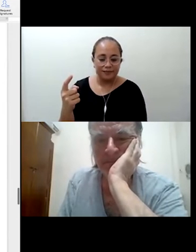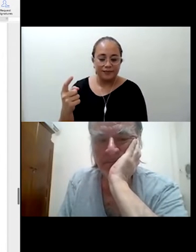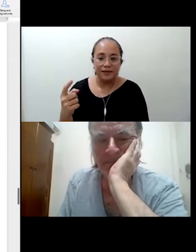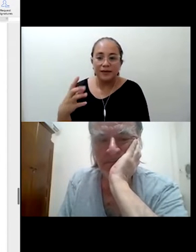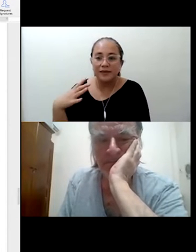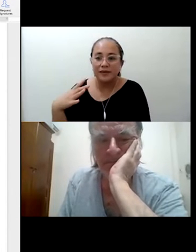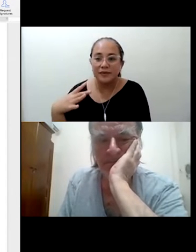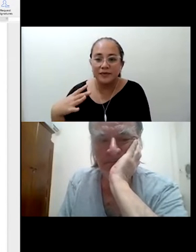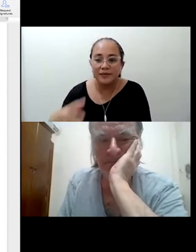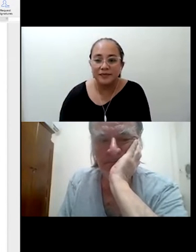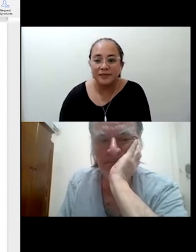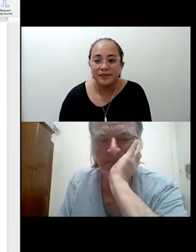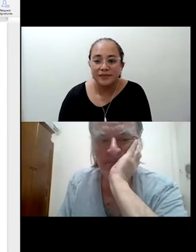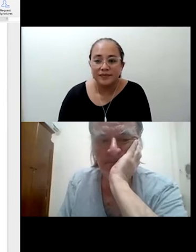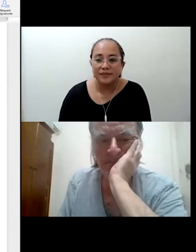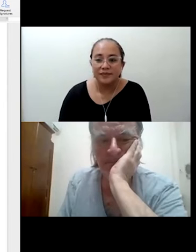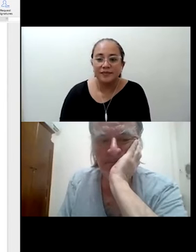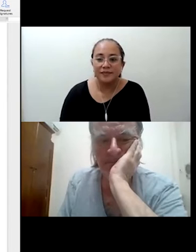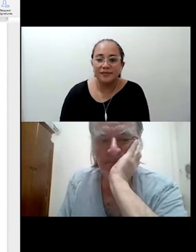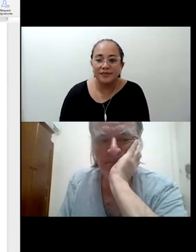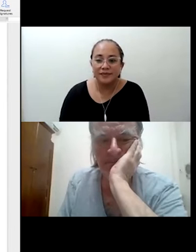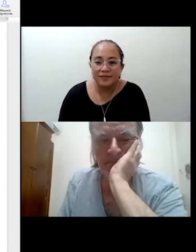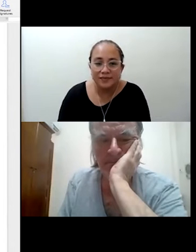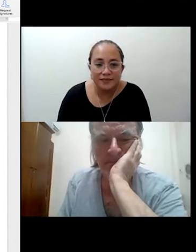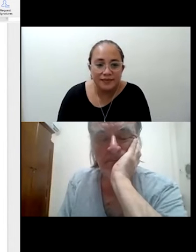The second sign on sign 3.